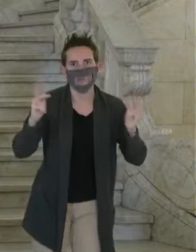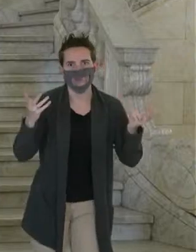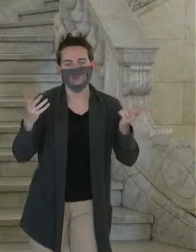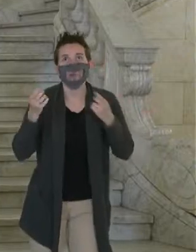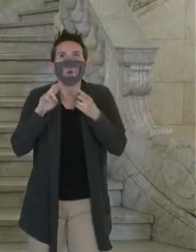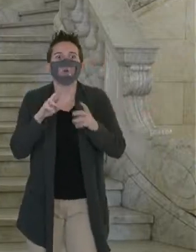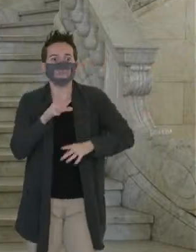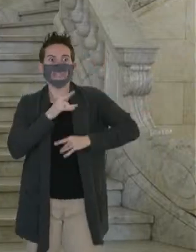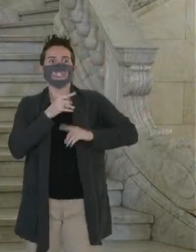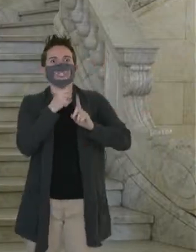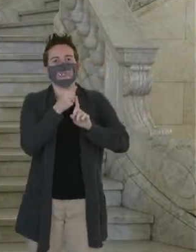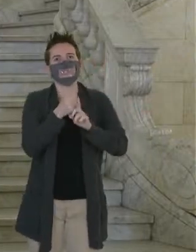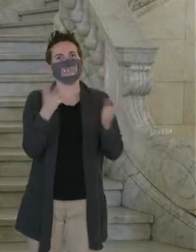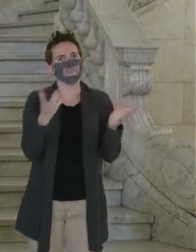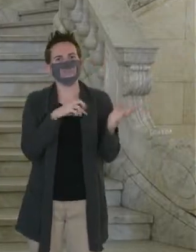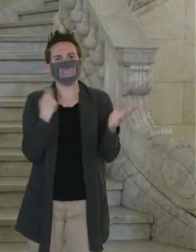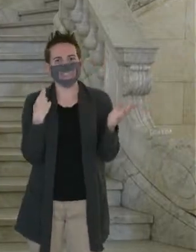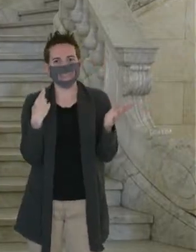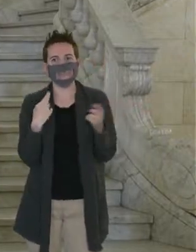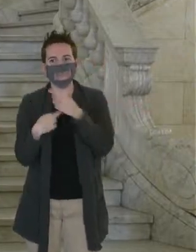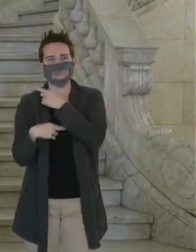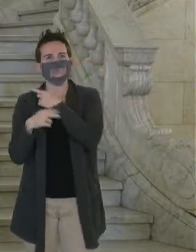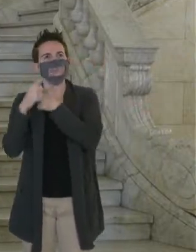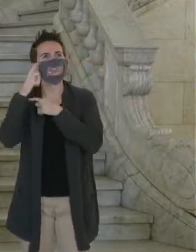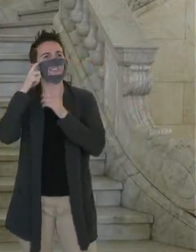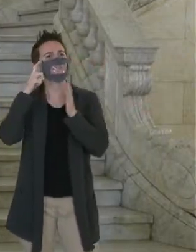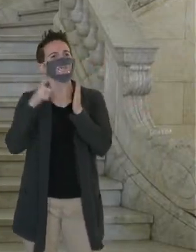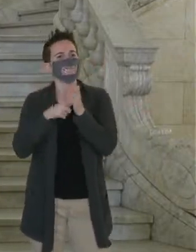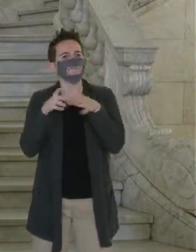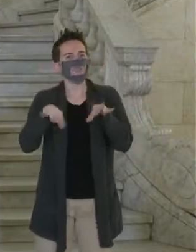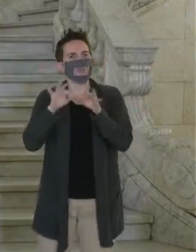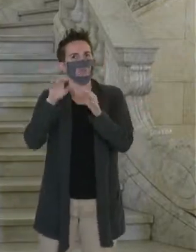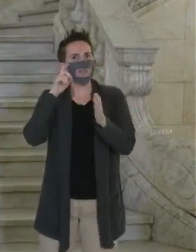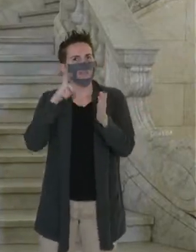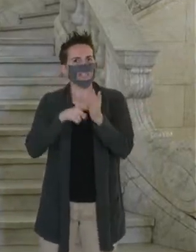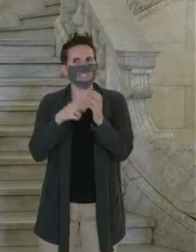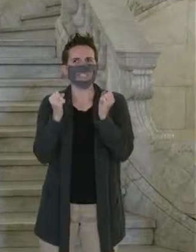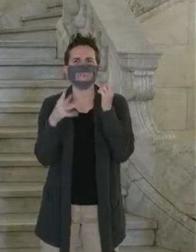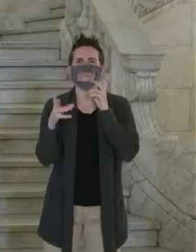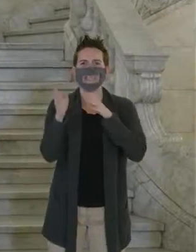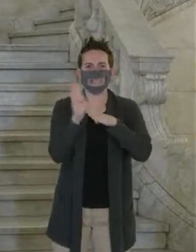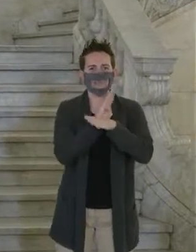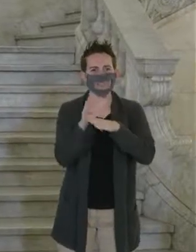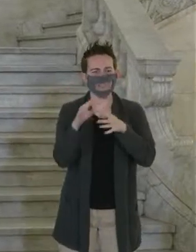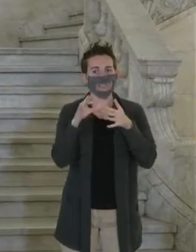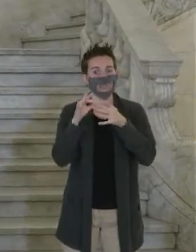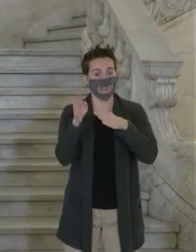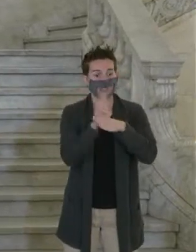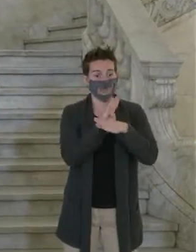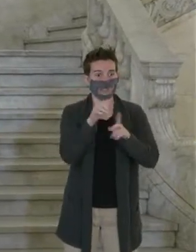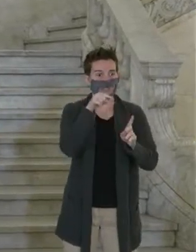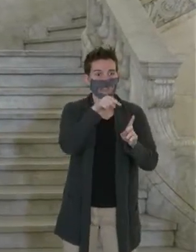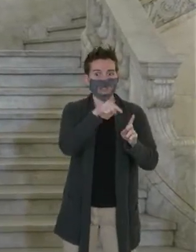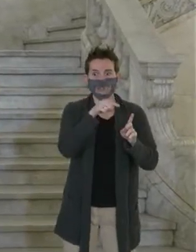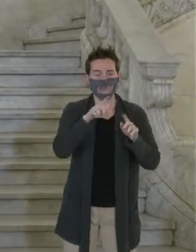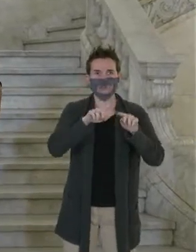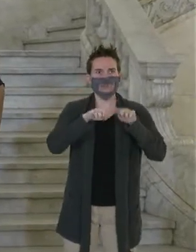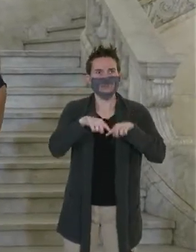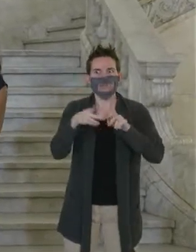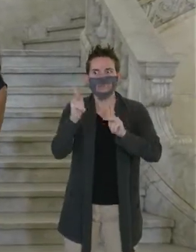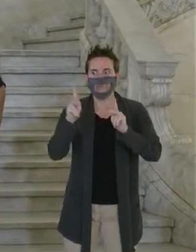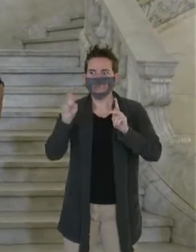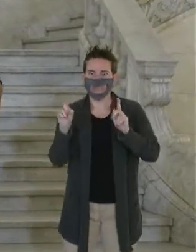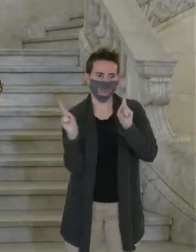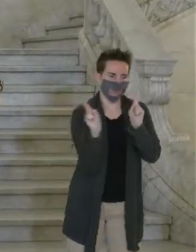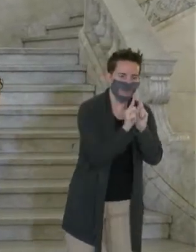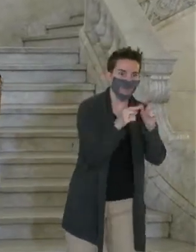or catch it yourself. I think it's important to recognize that many businesses, especially businesses whose model depends on getting people